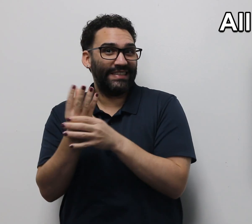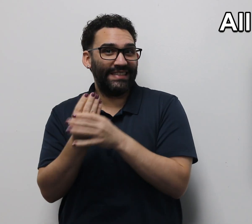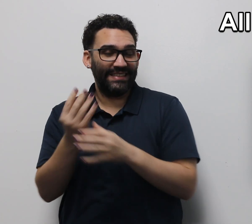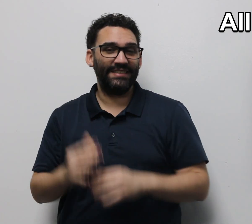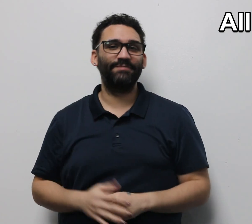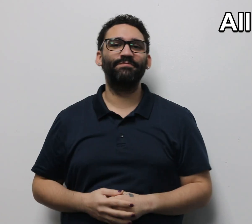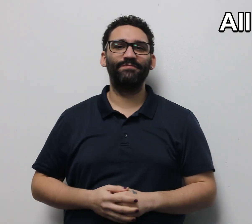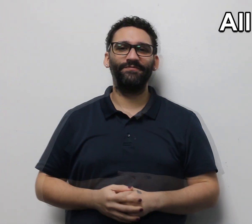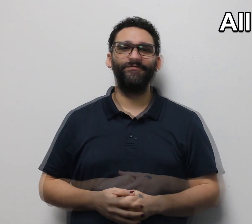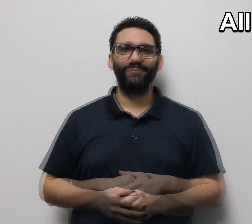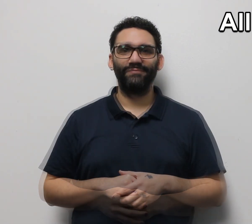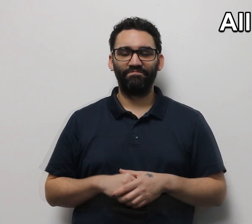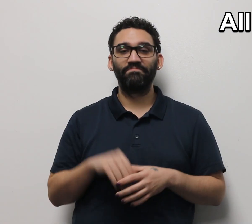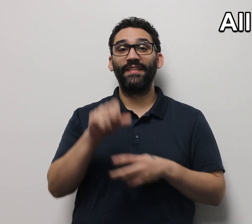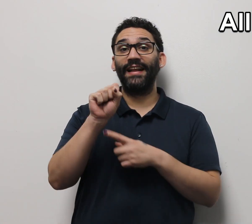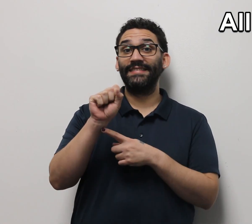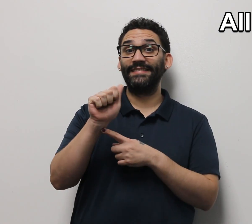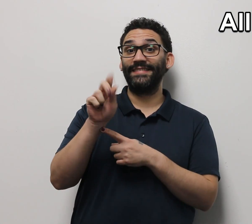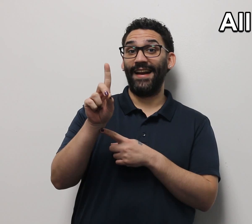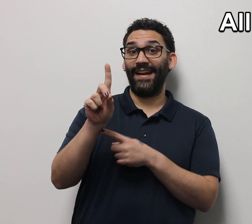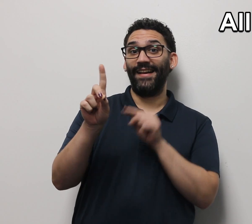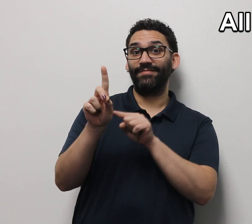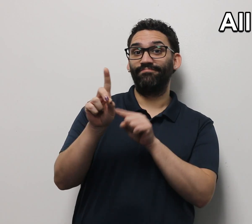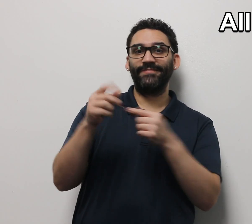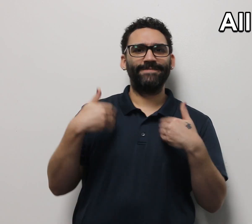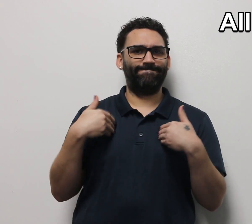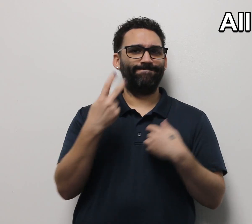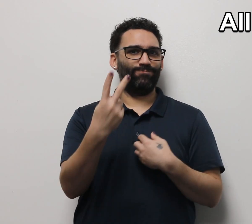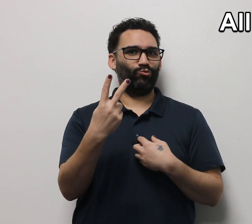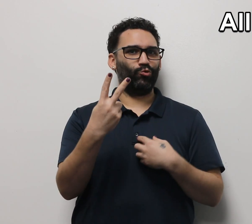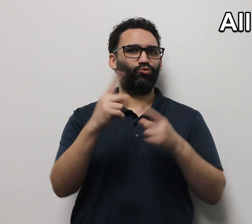Sometimes the behavior or mood shifts may even last till the start of spring.